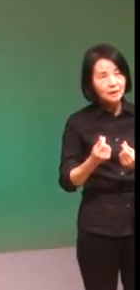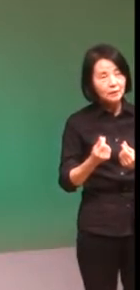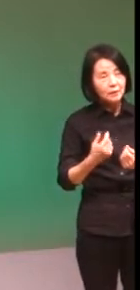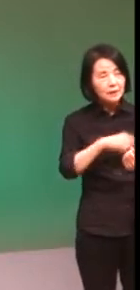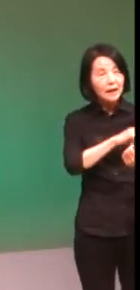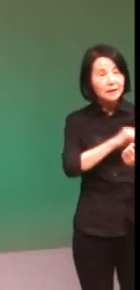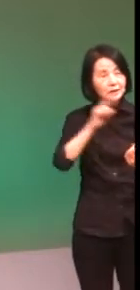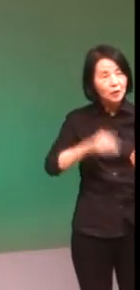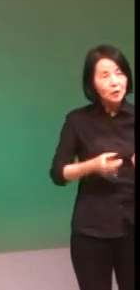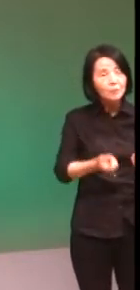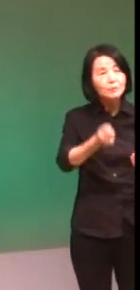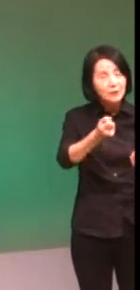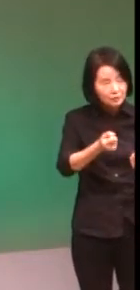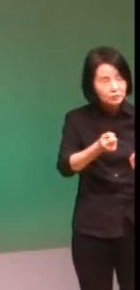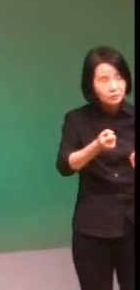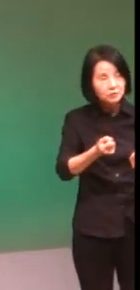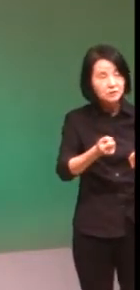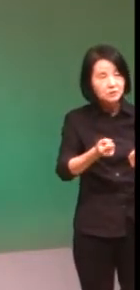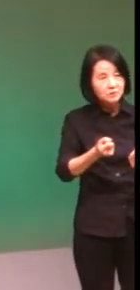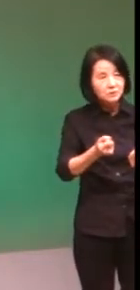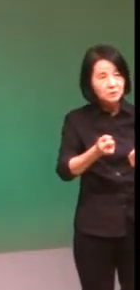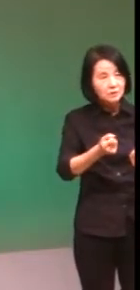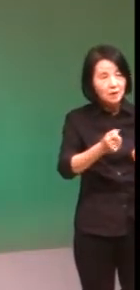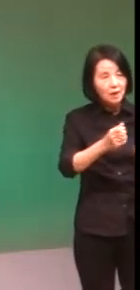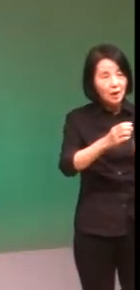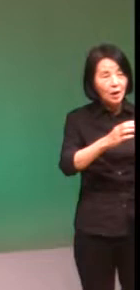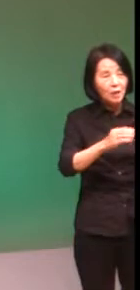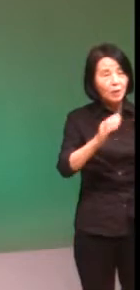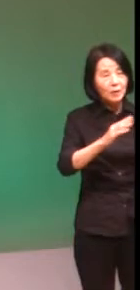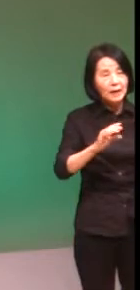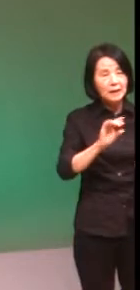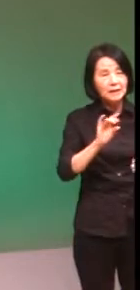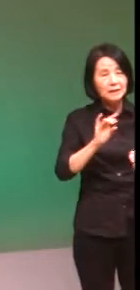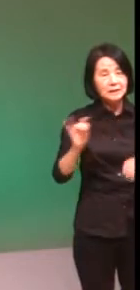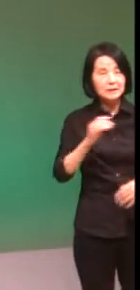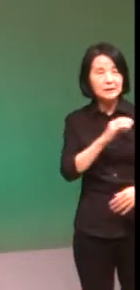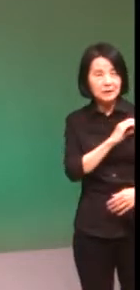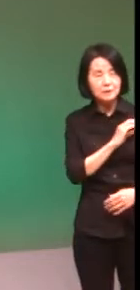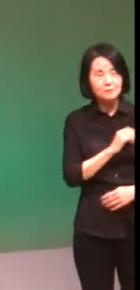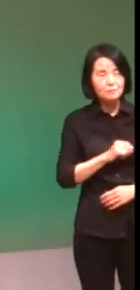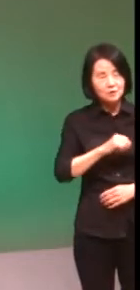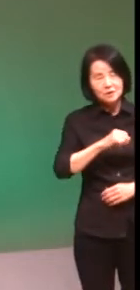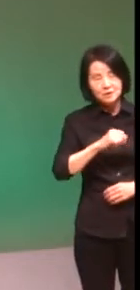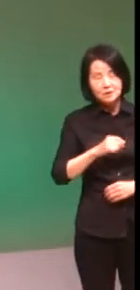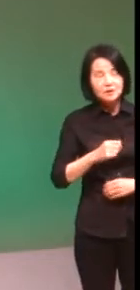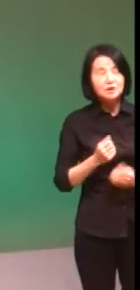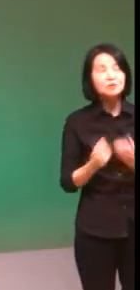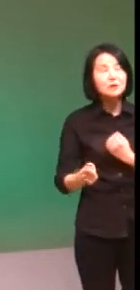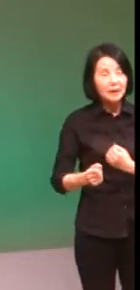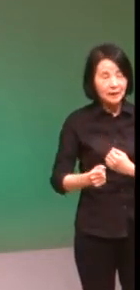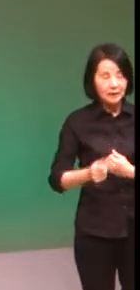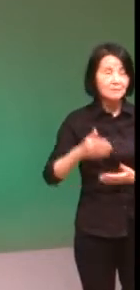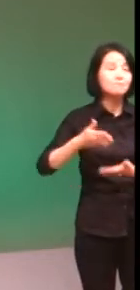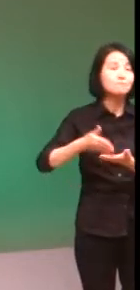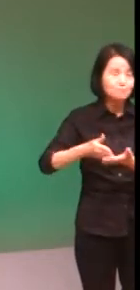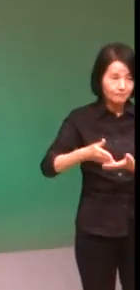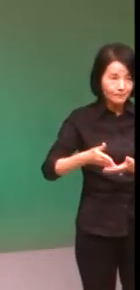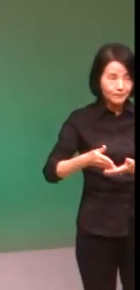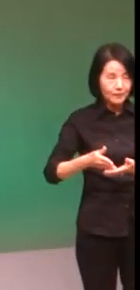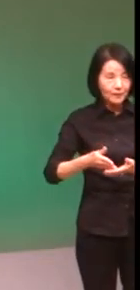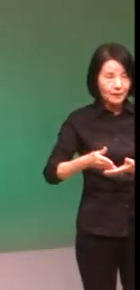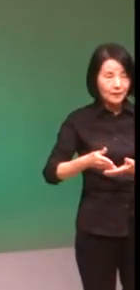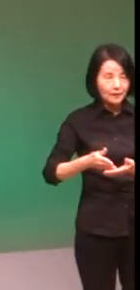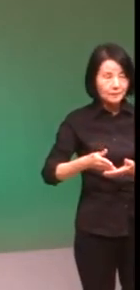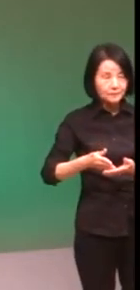future, a democratic right to decide whether or not we want to stay under the